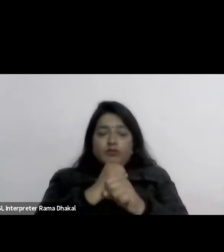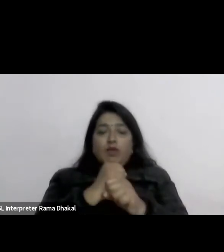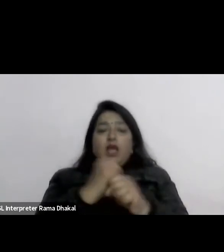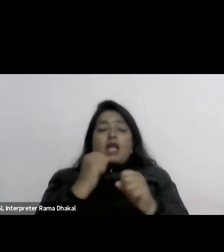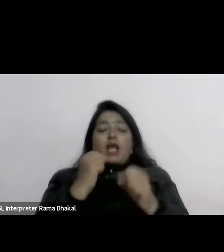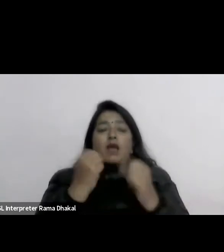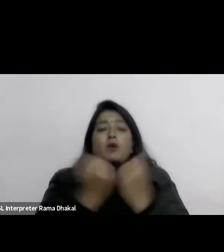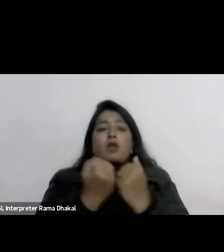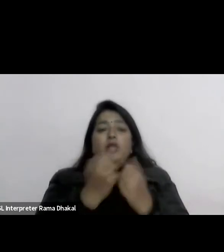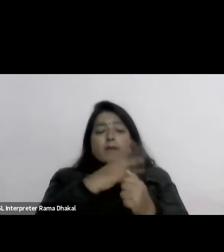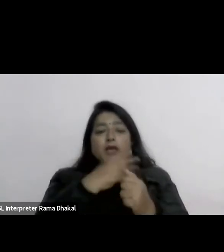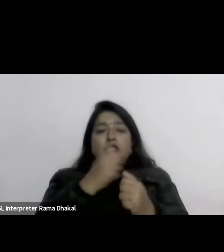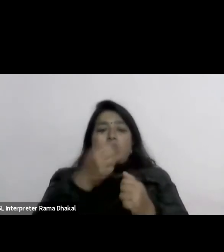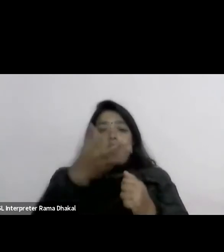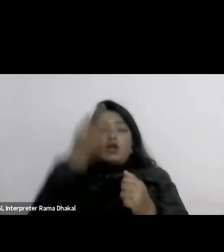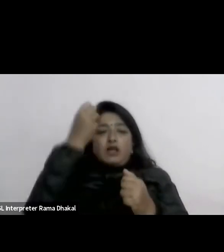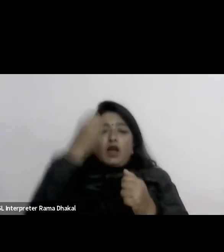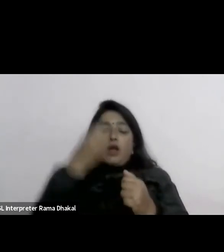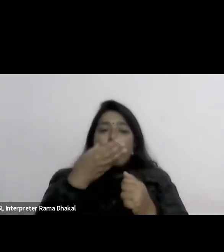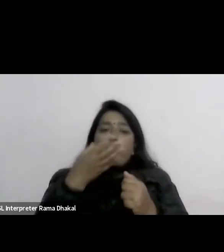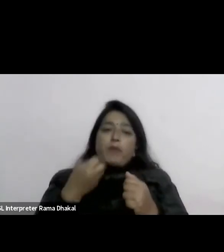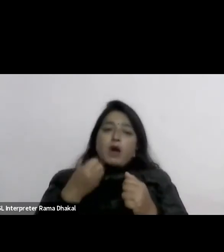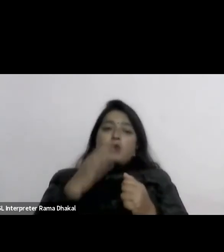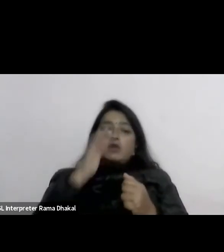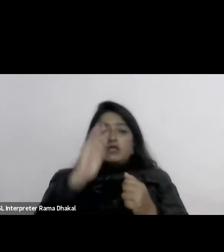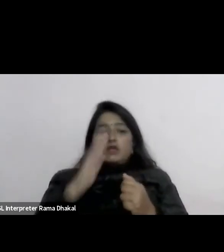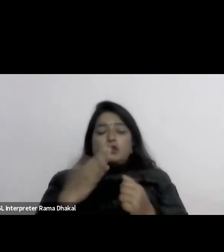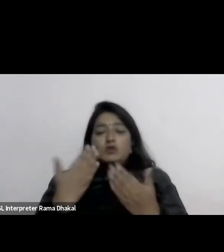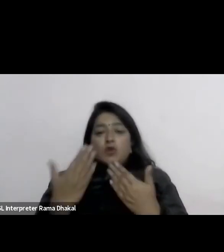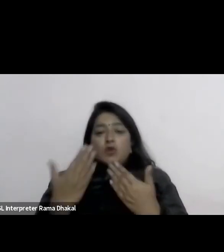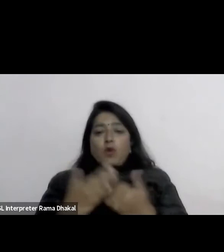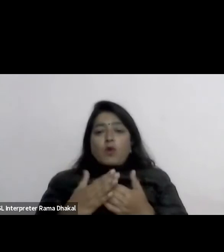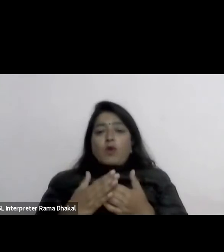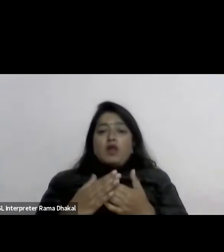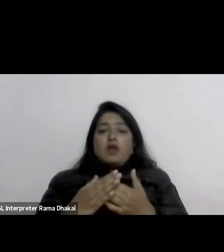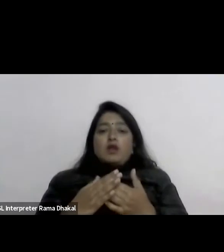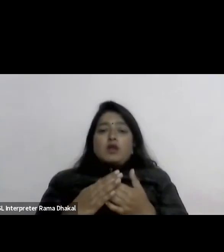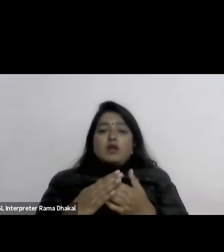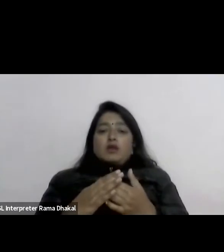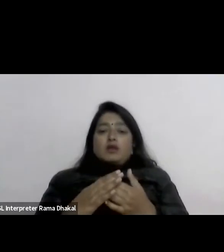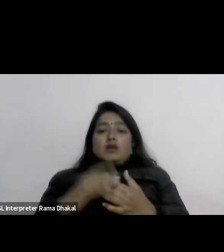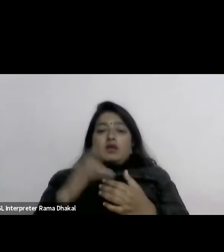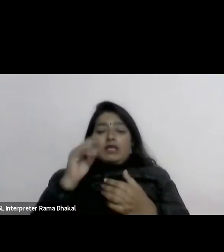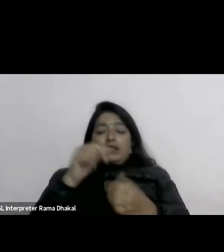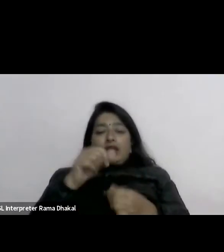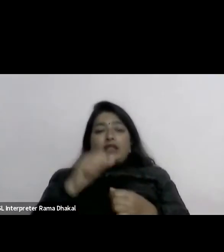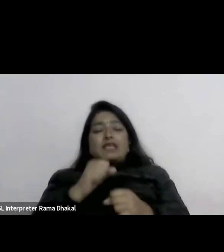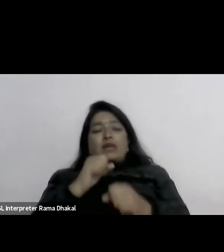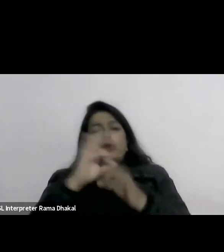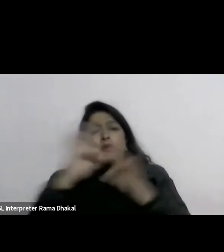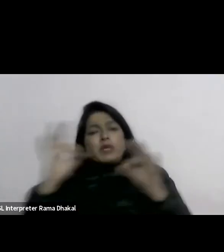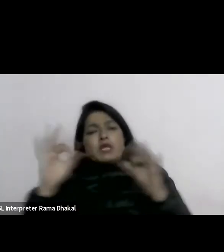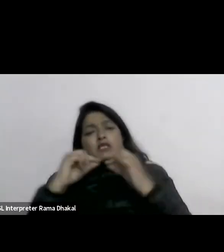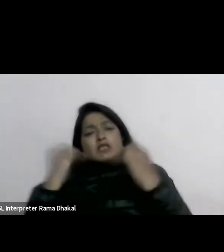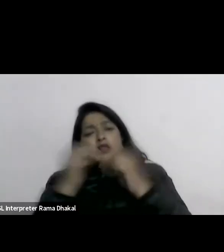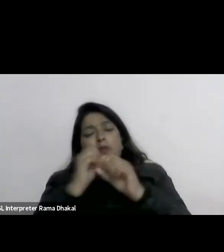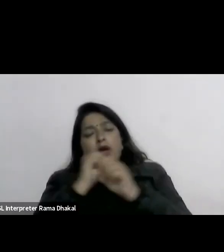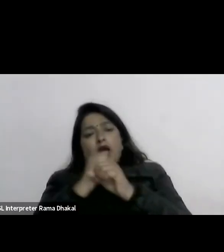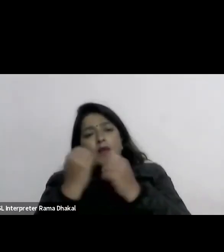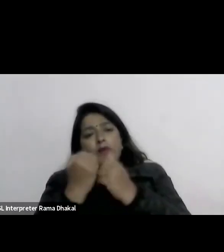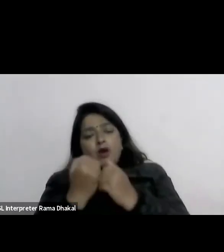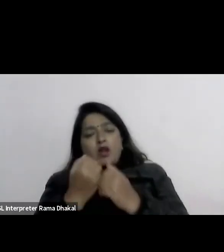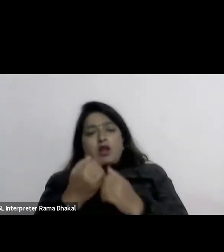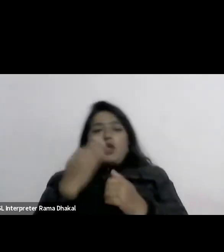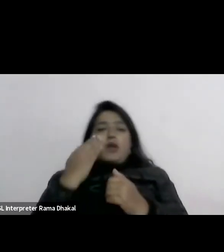respecting places, which would bring different groups of workers, particularly low-wage women